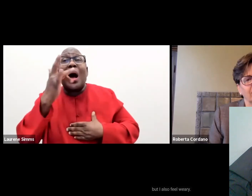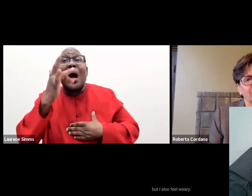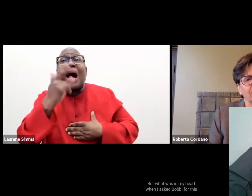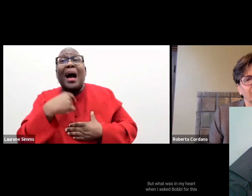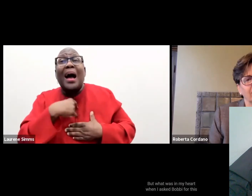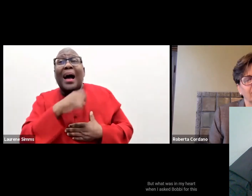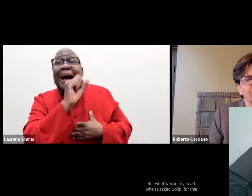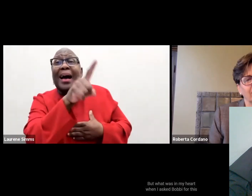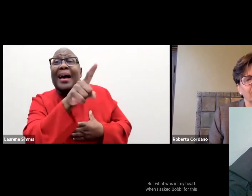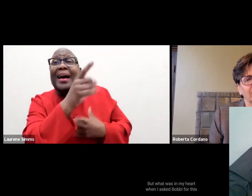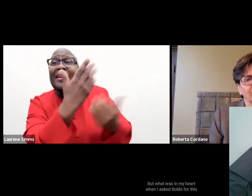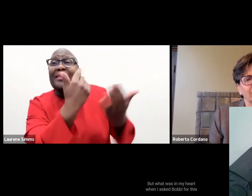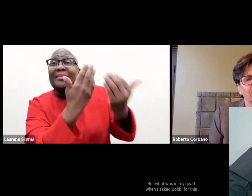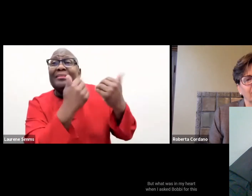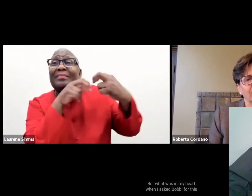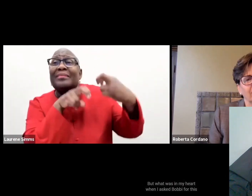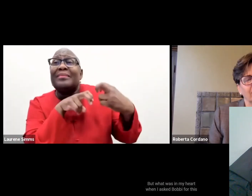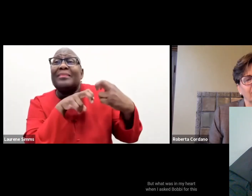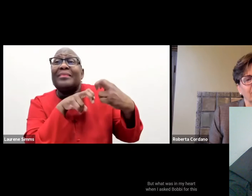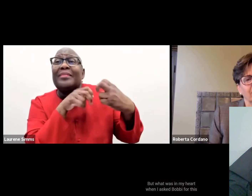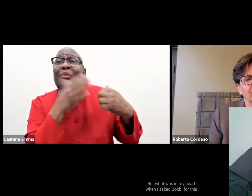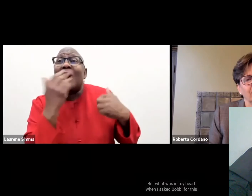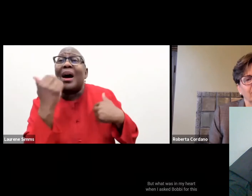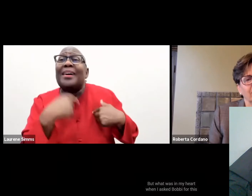But my heart